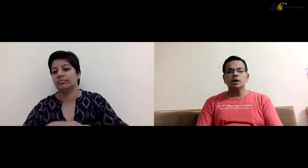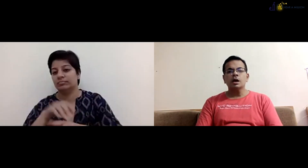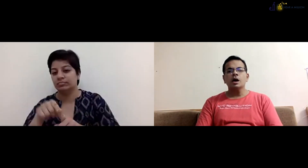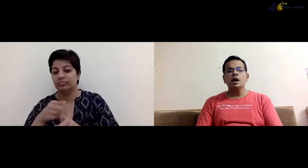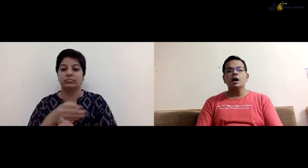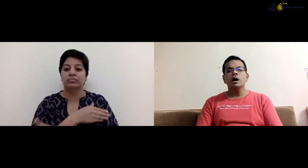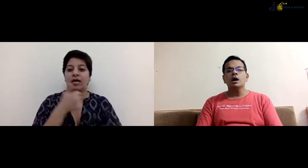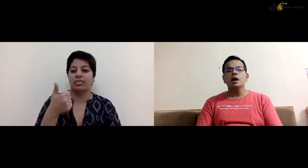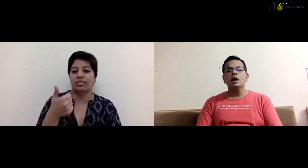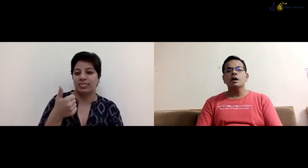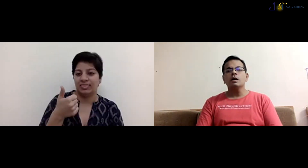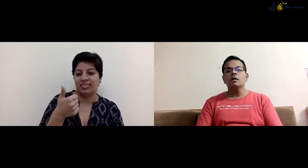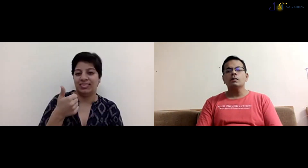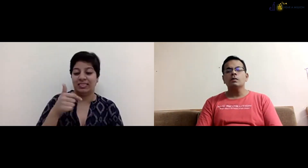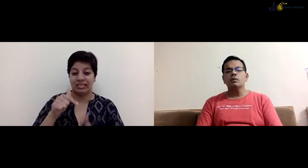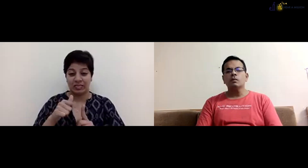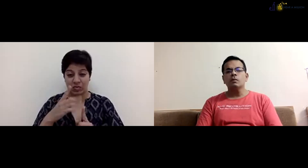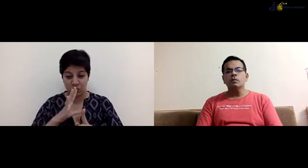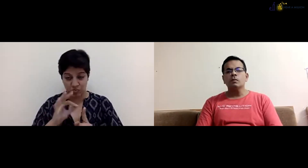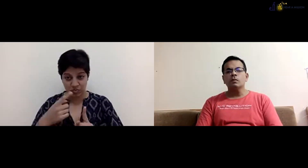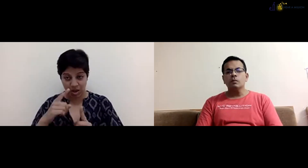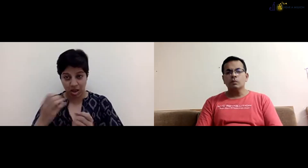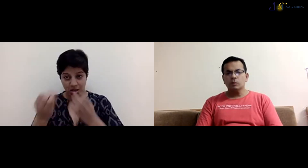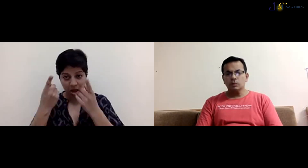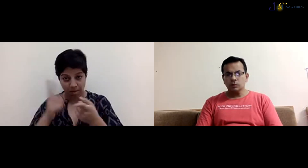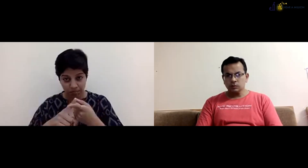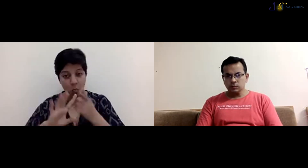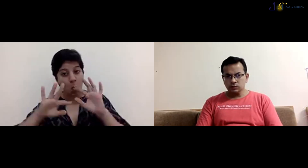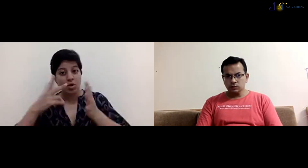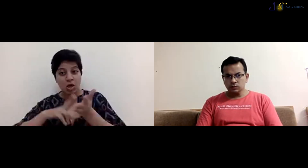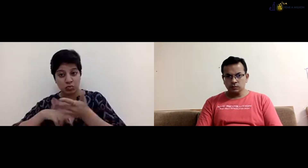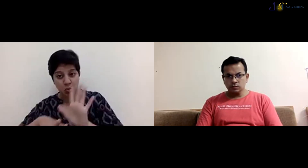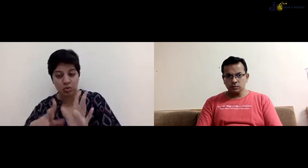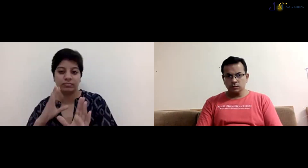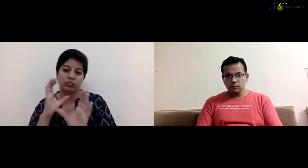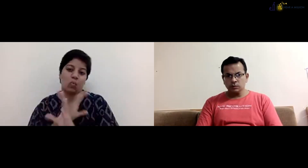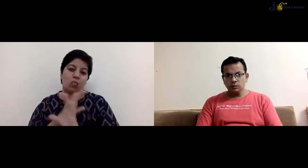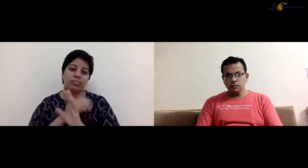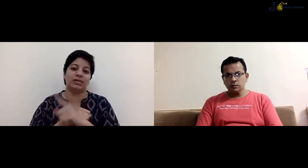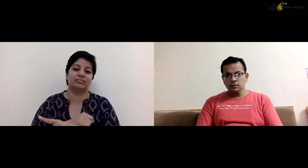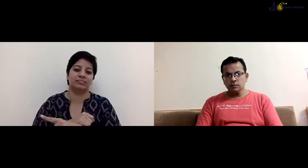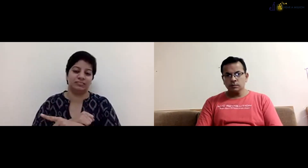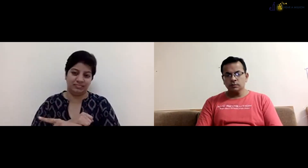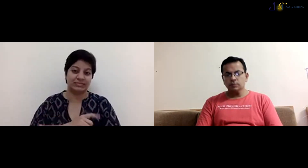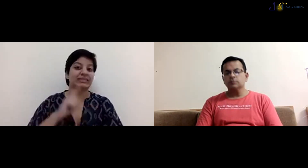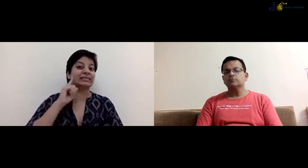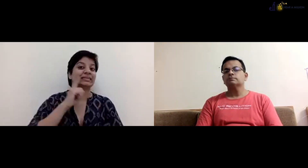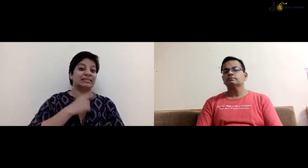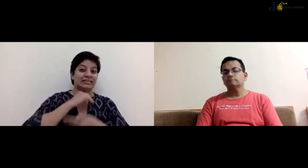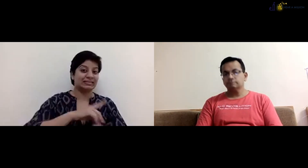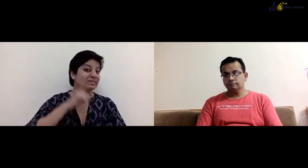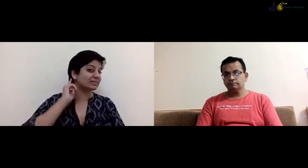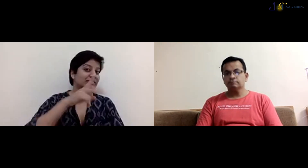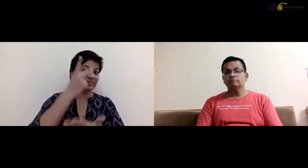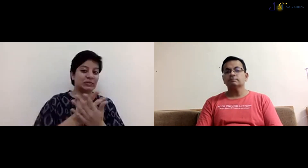saved." But then she found out that I was moving here and there. So they were not sure that happened naturally or